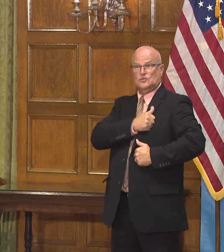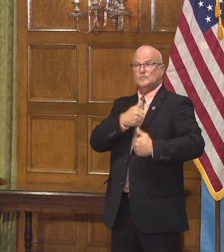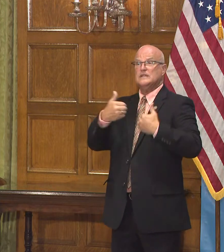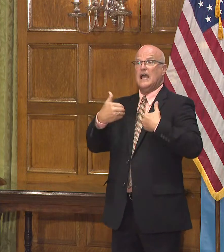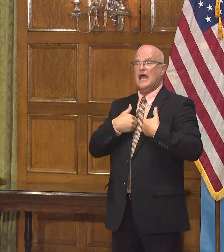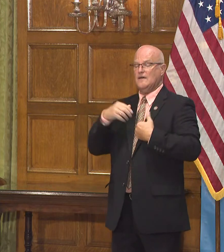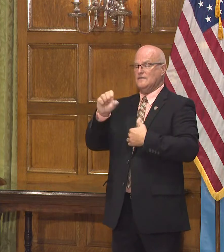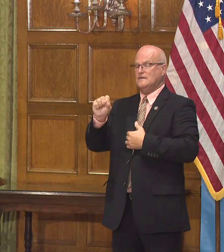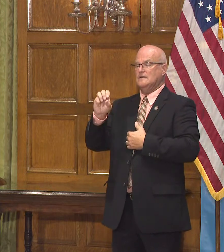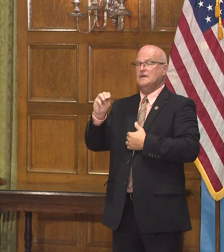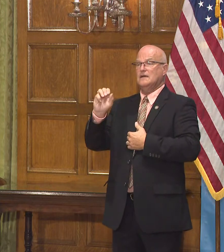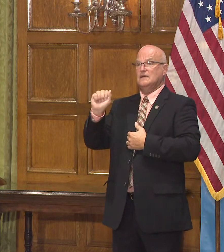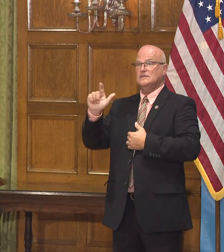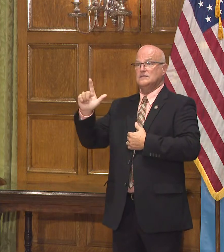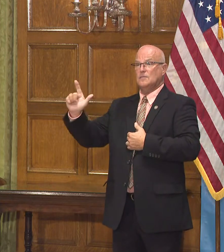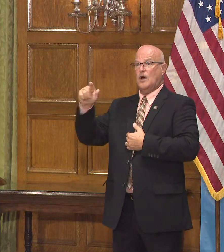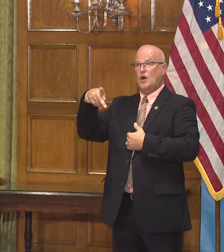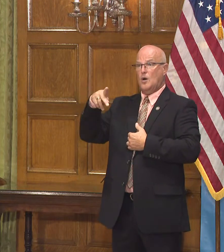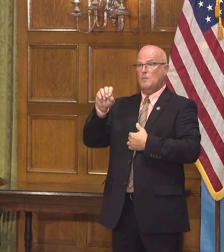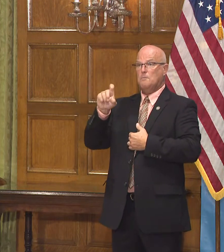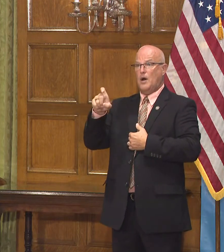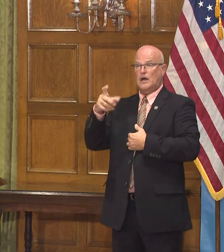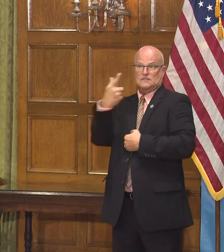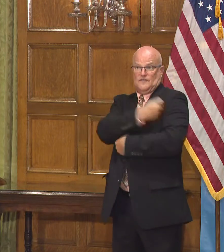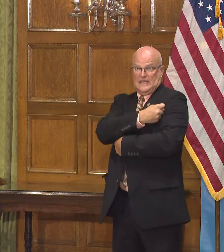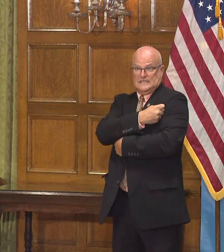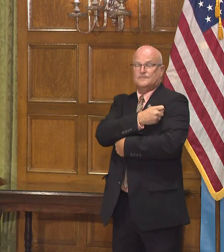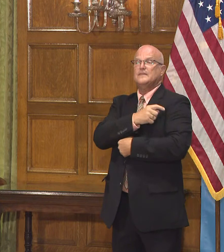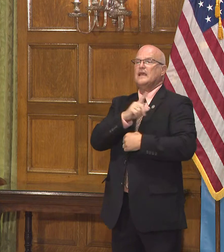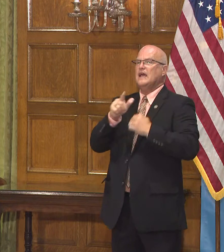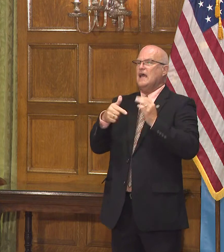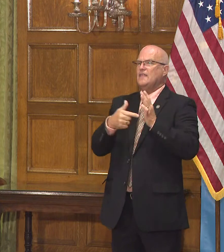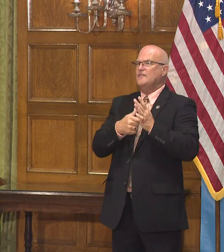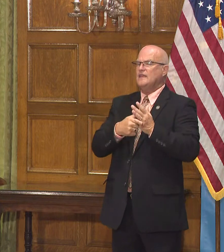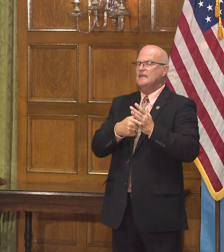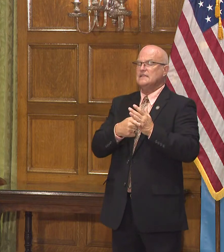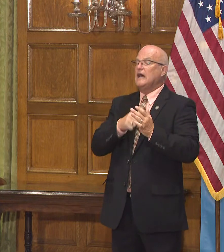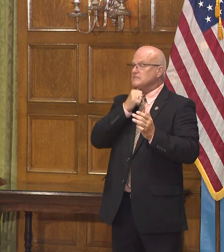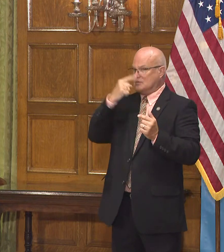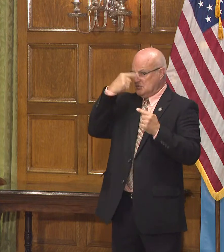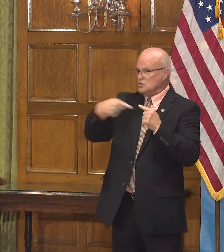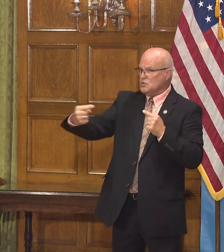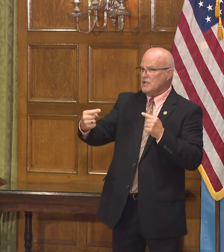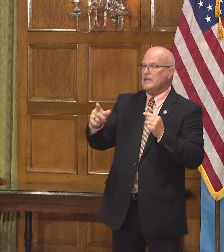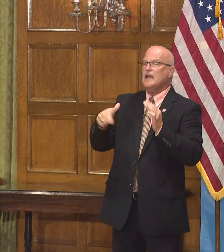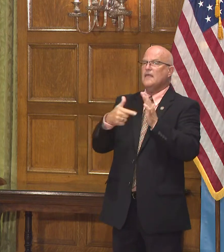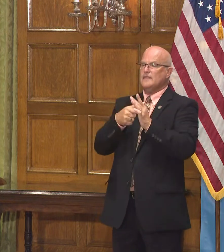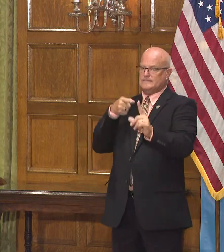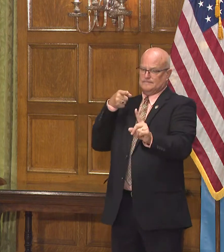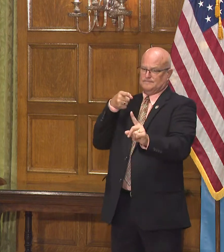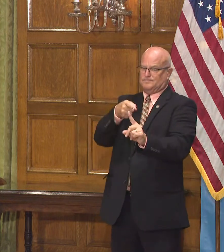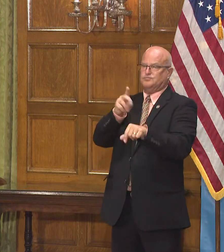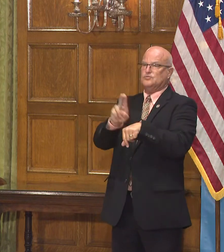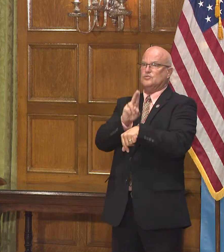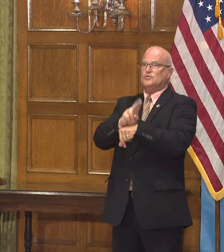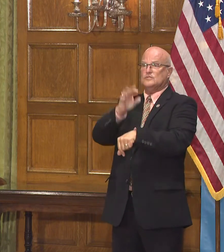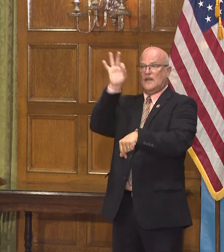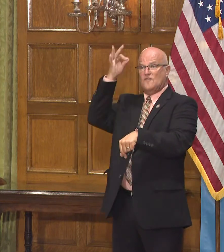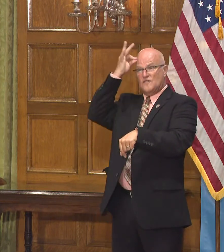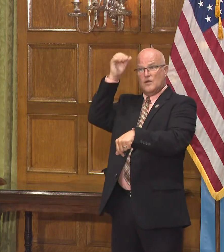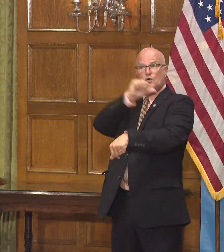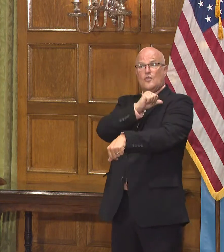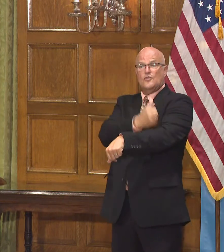have the smallpox vaccine. This is not something I disagree with. This is a targeted use of federal